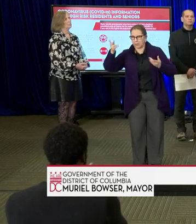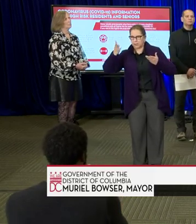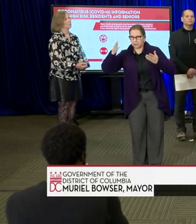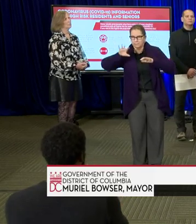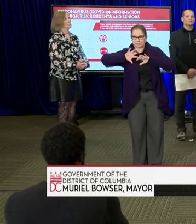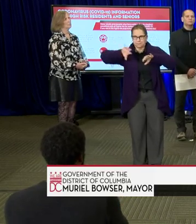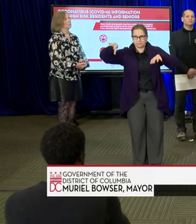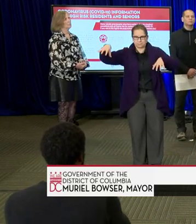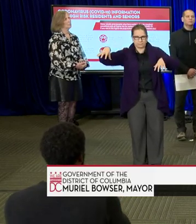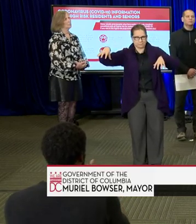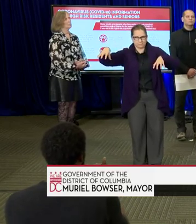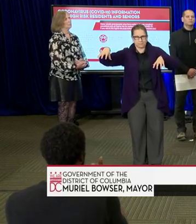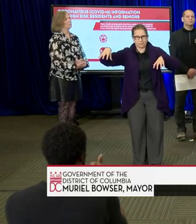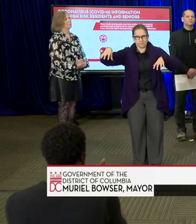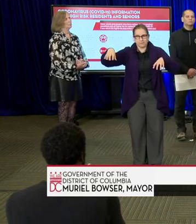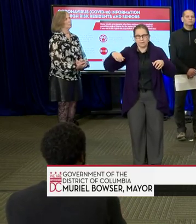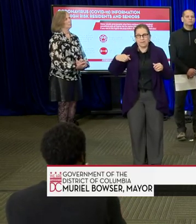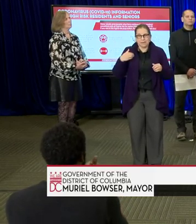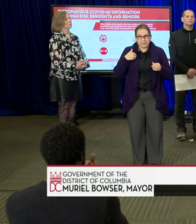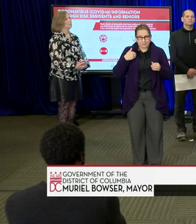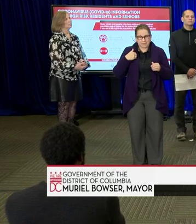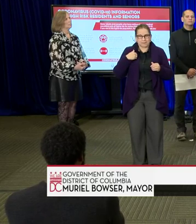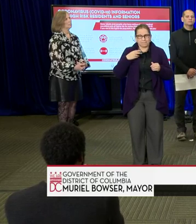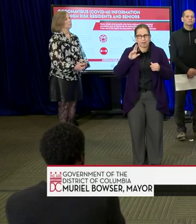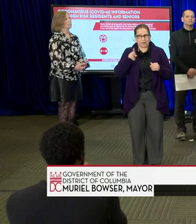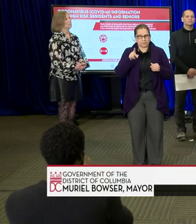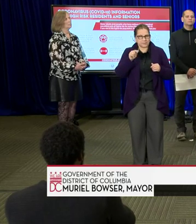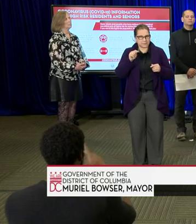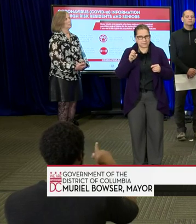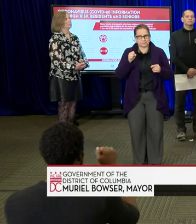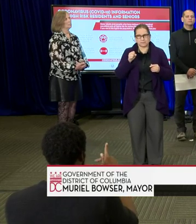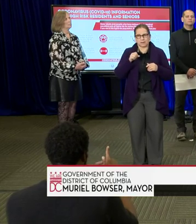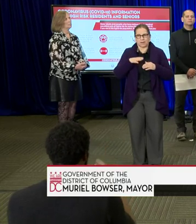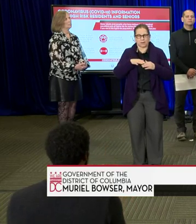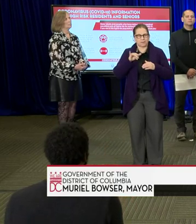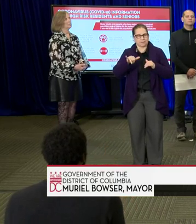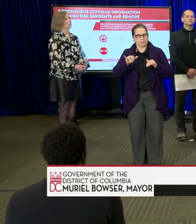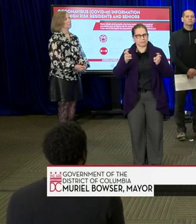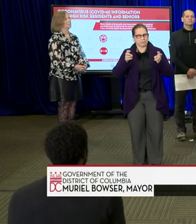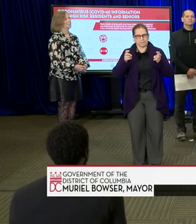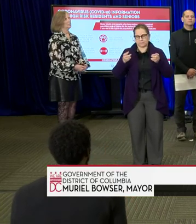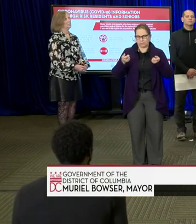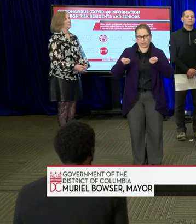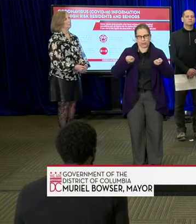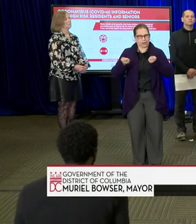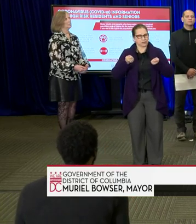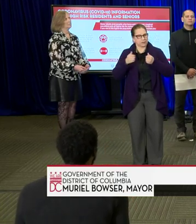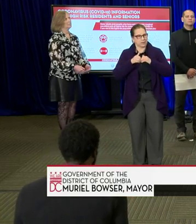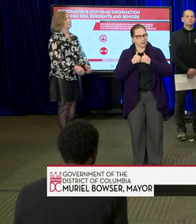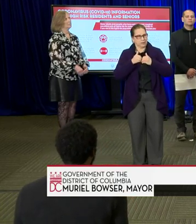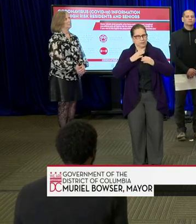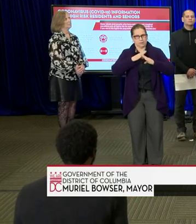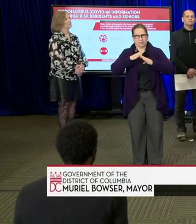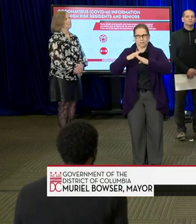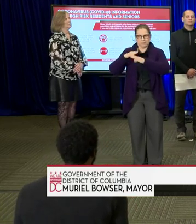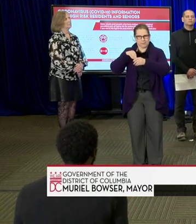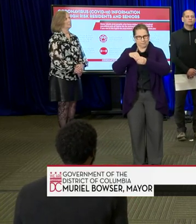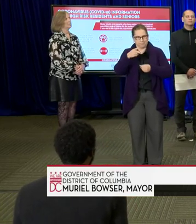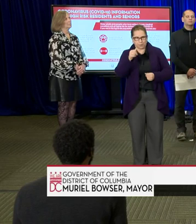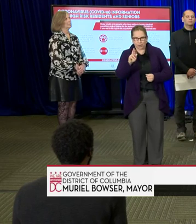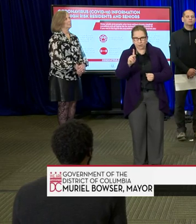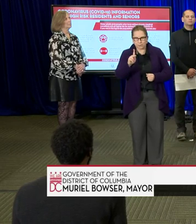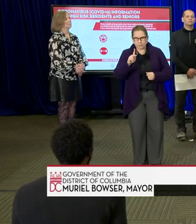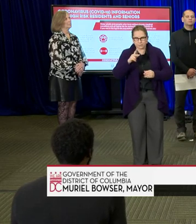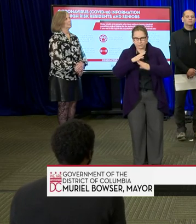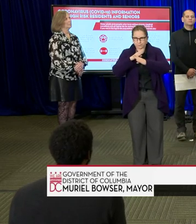restricted access to the tidal basin. And I think that they made some changes with